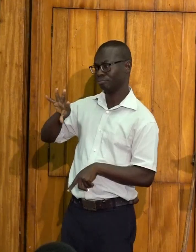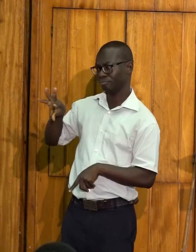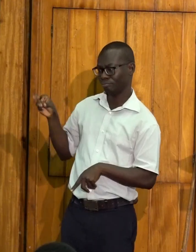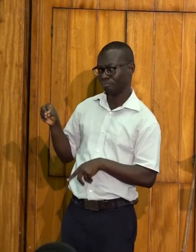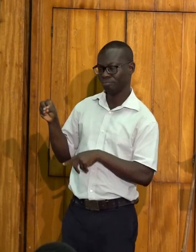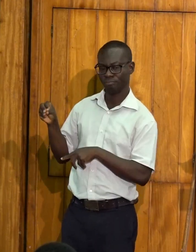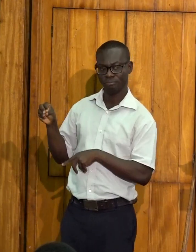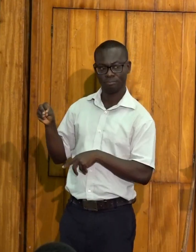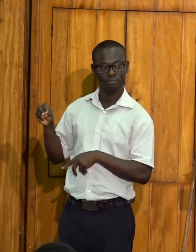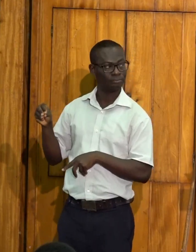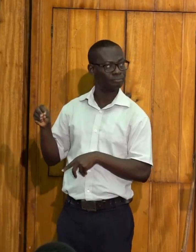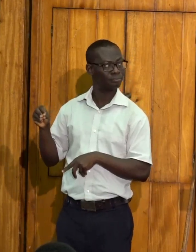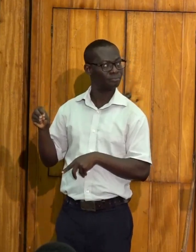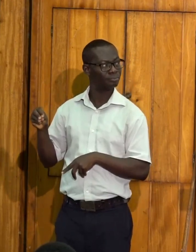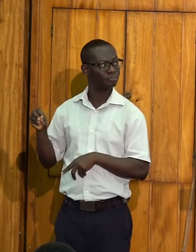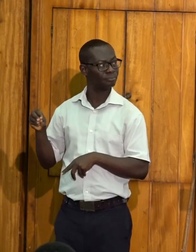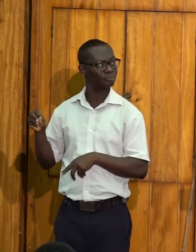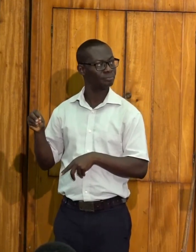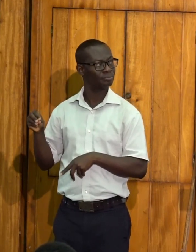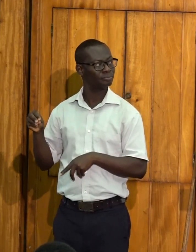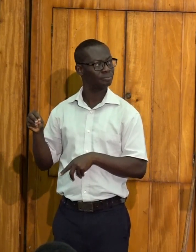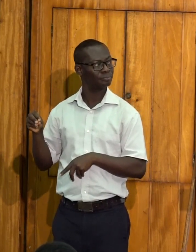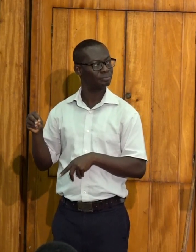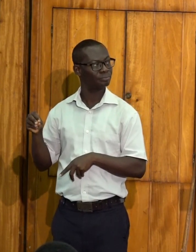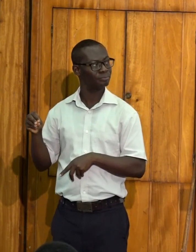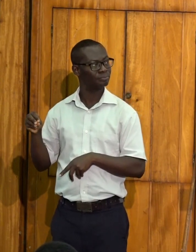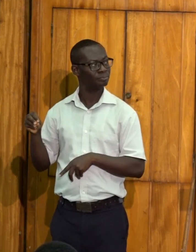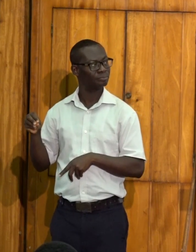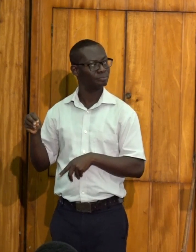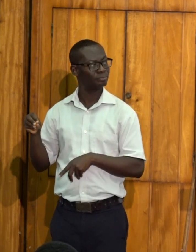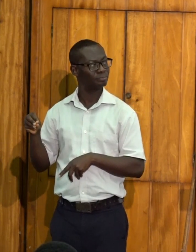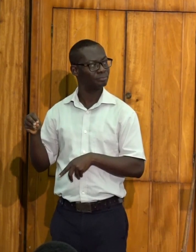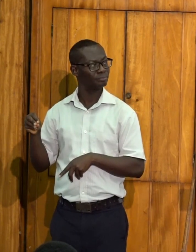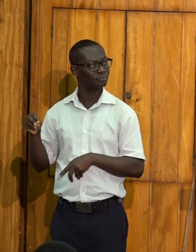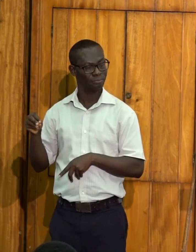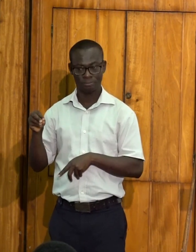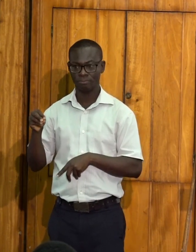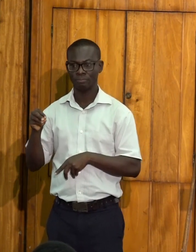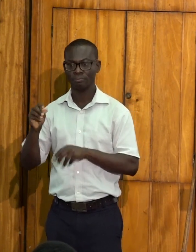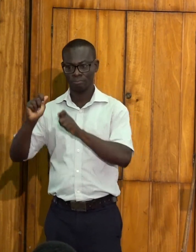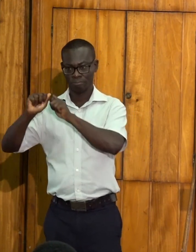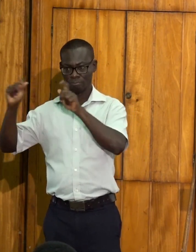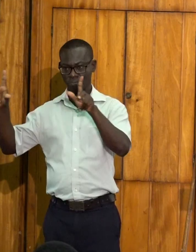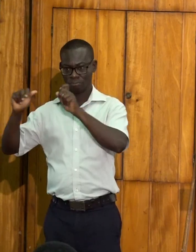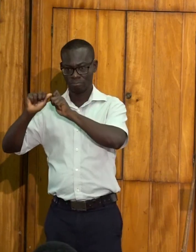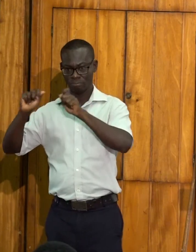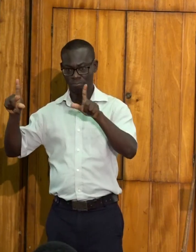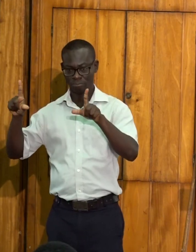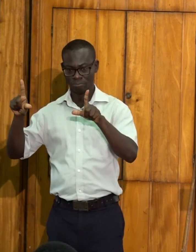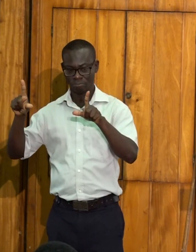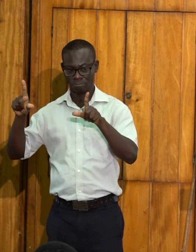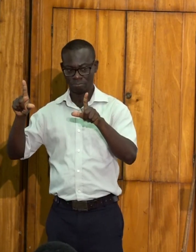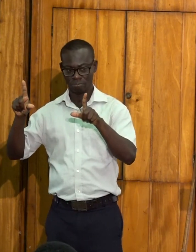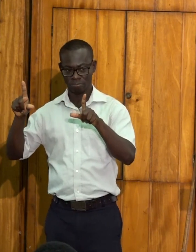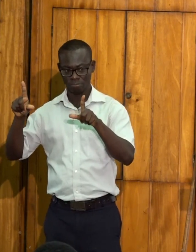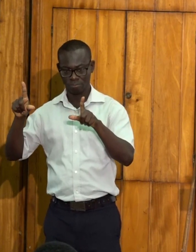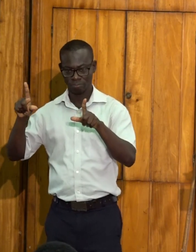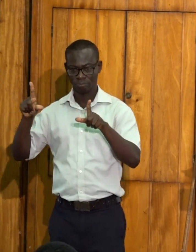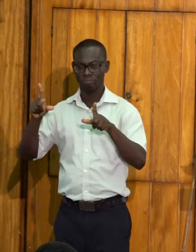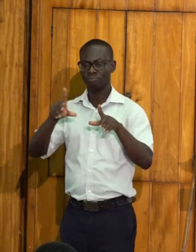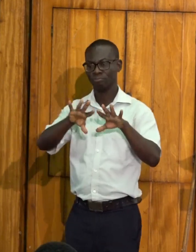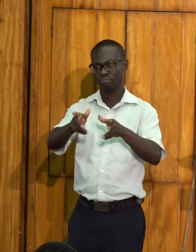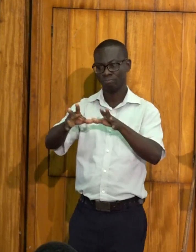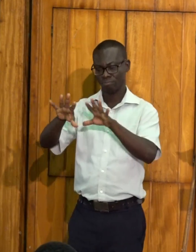It's on the big screen here as well. What I'll be presenting today is the real experiences from the ground, from the